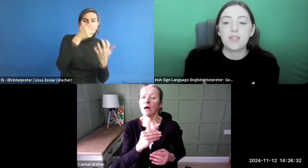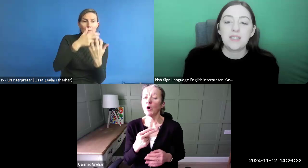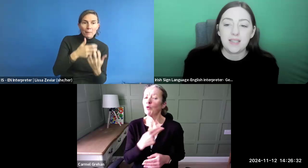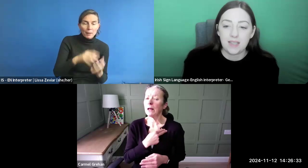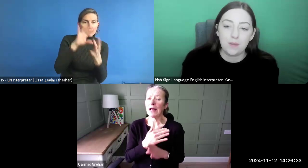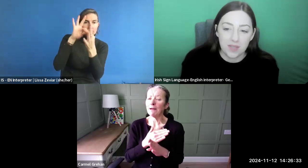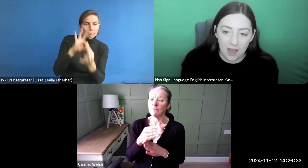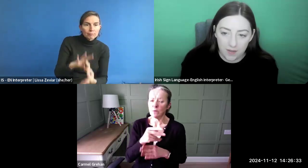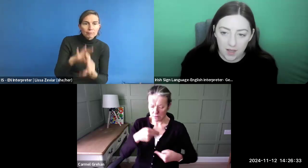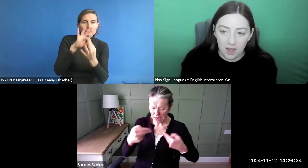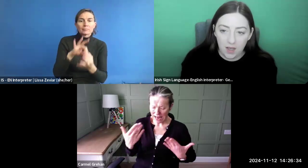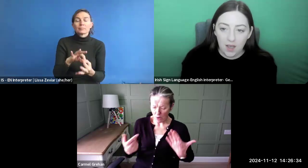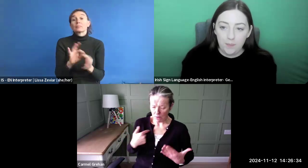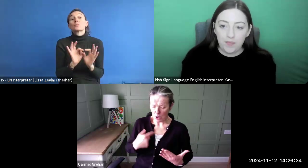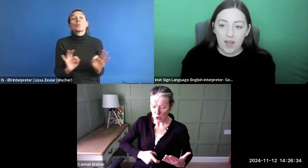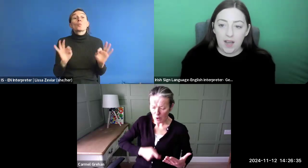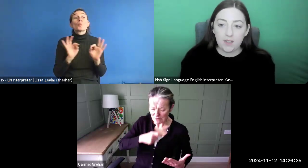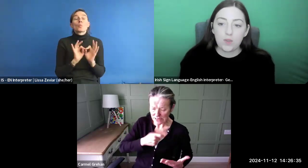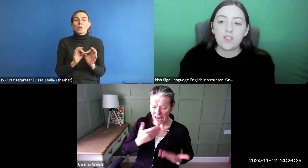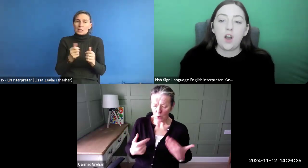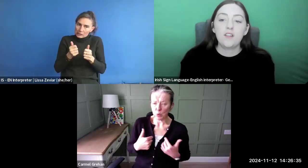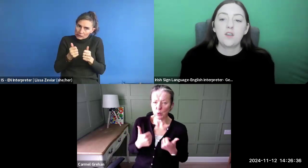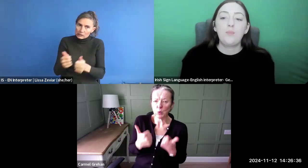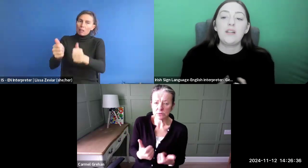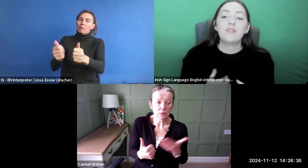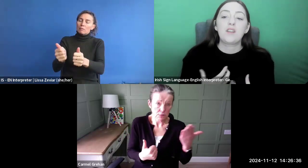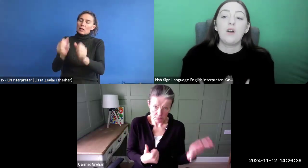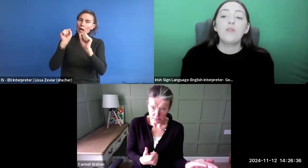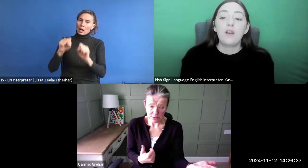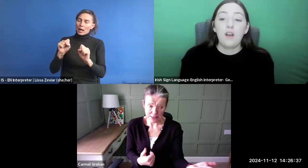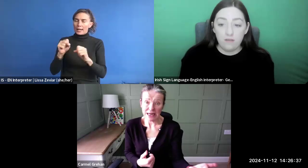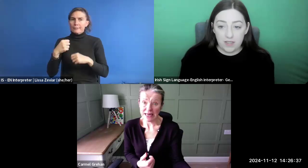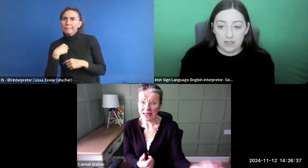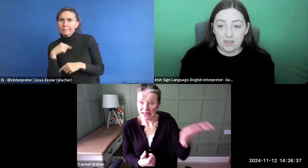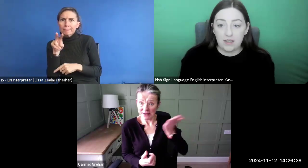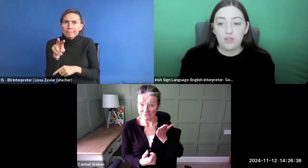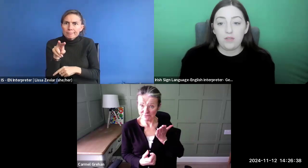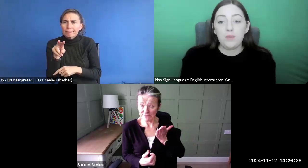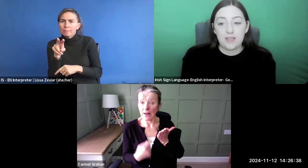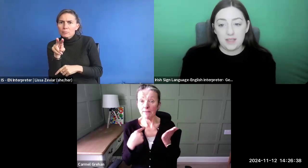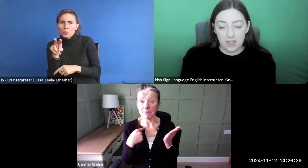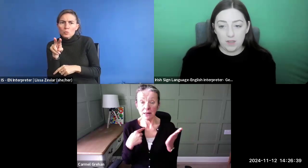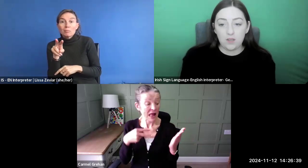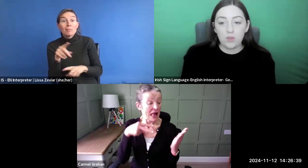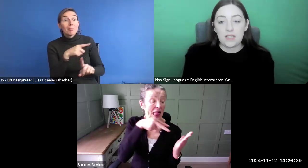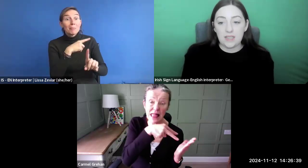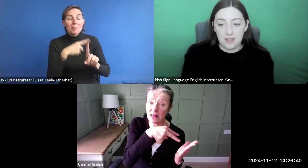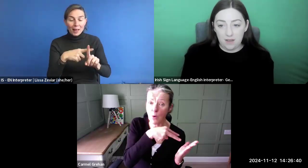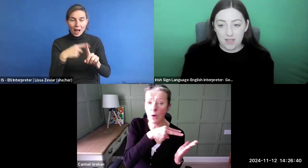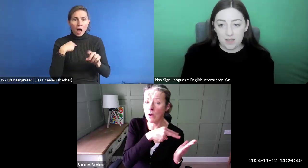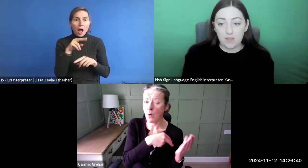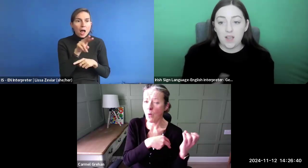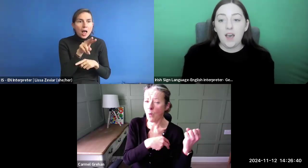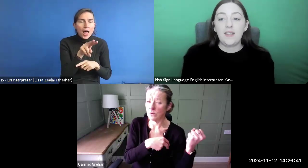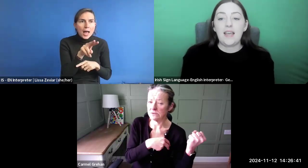for them to be able to assess that themselves. And it was to also build their own confidence through this assessment. So once they did